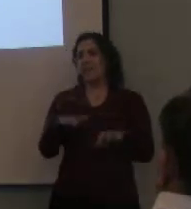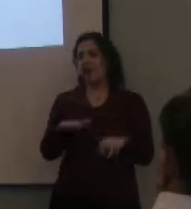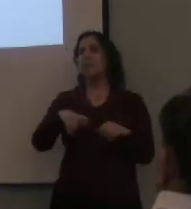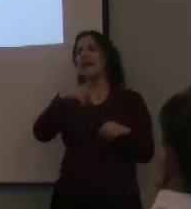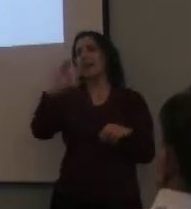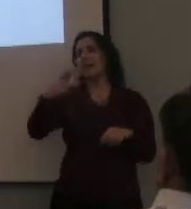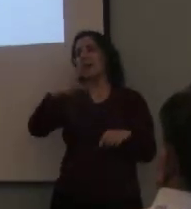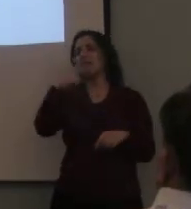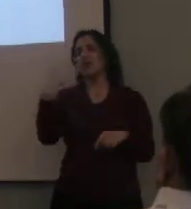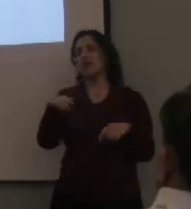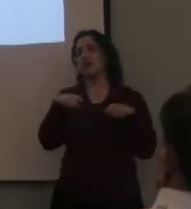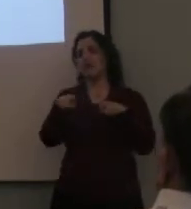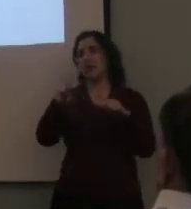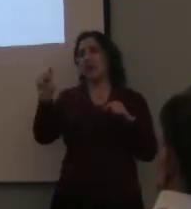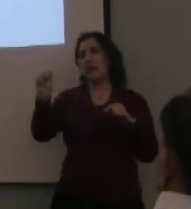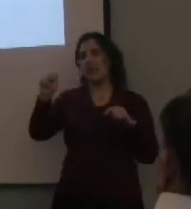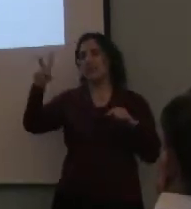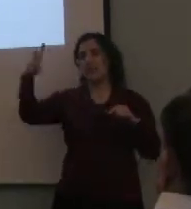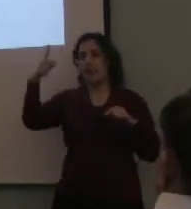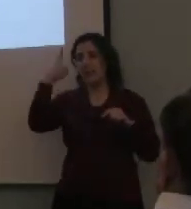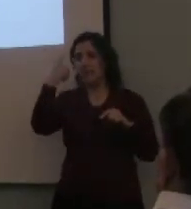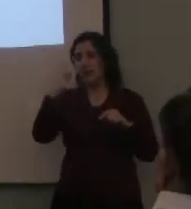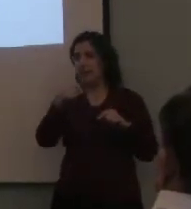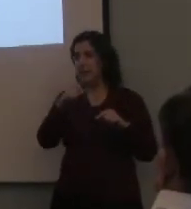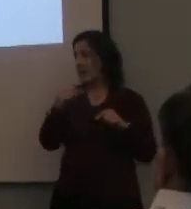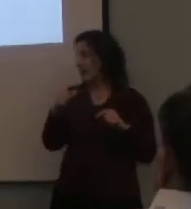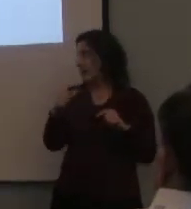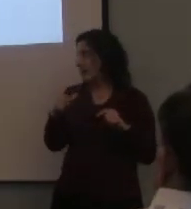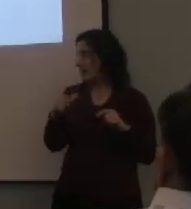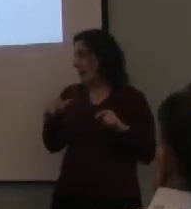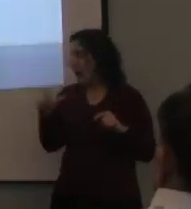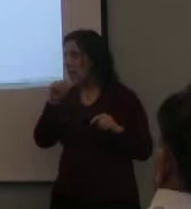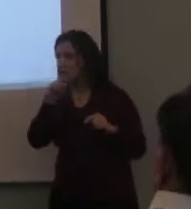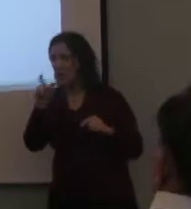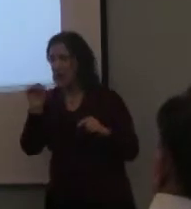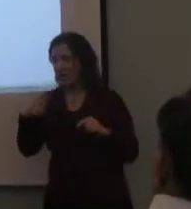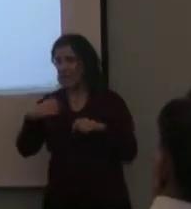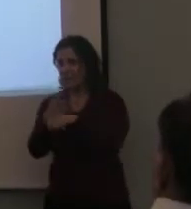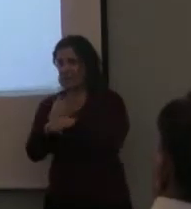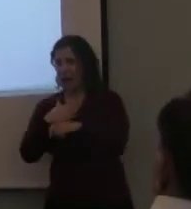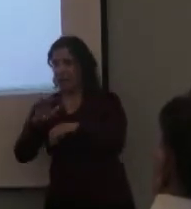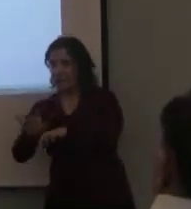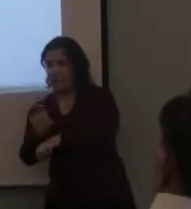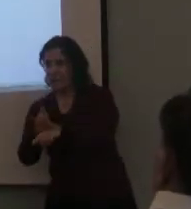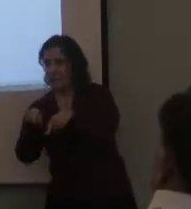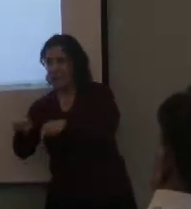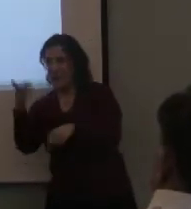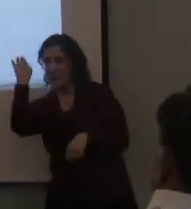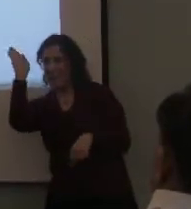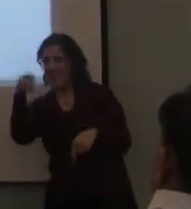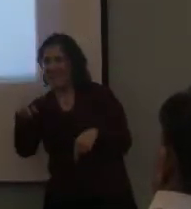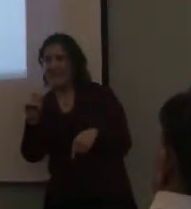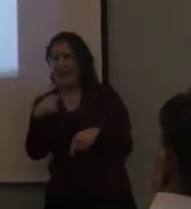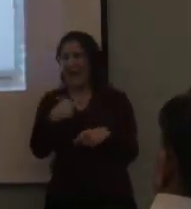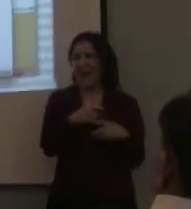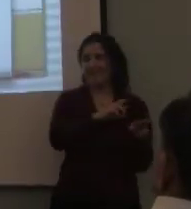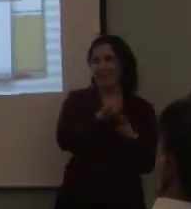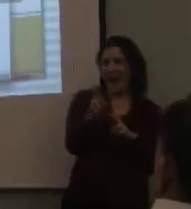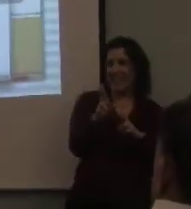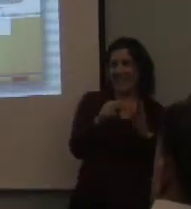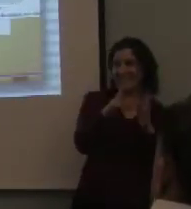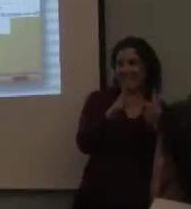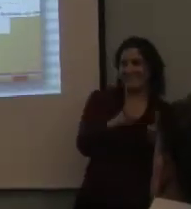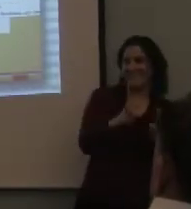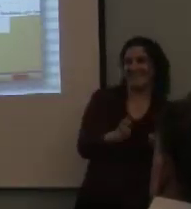II, because I wasn't sure I was going to be using my laptop. And well, I